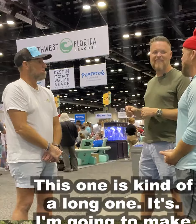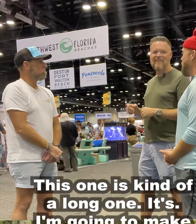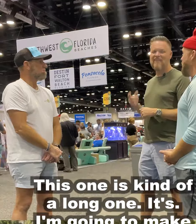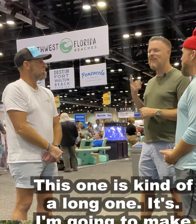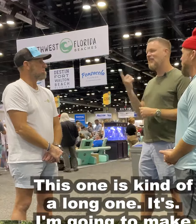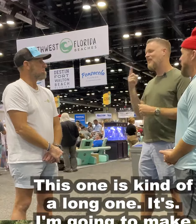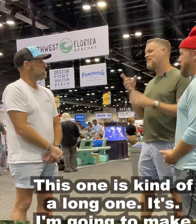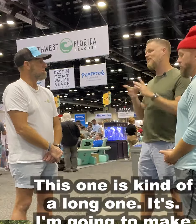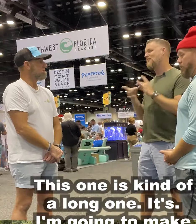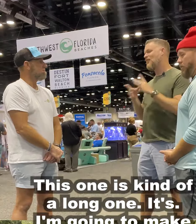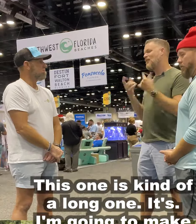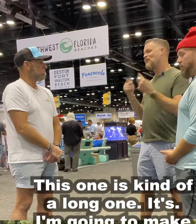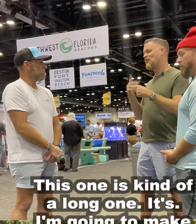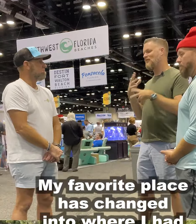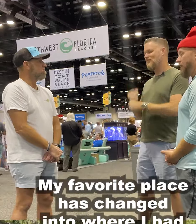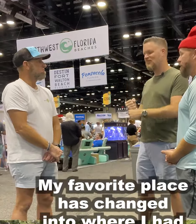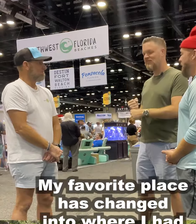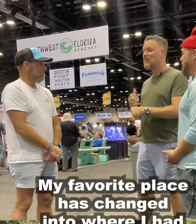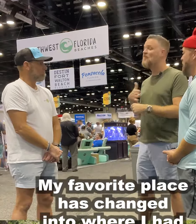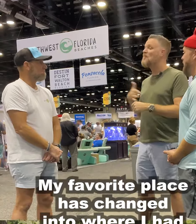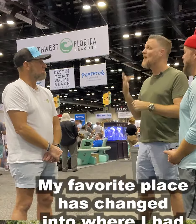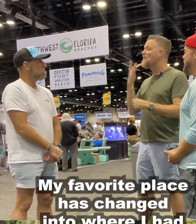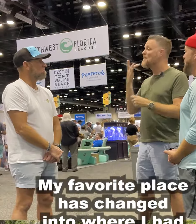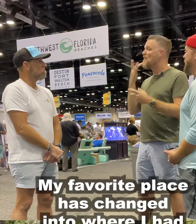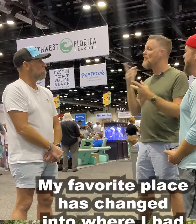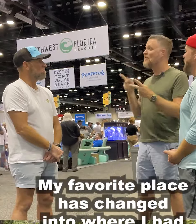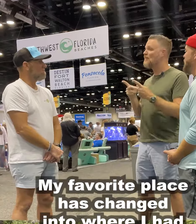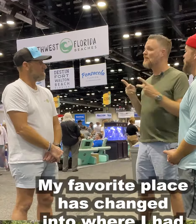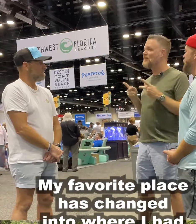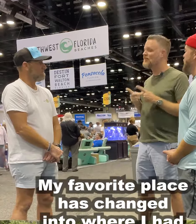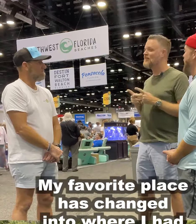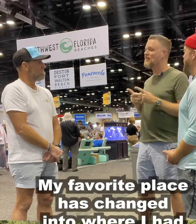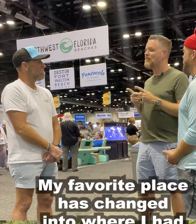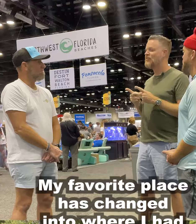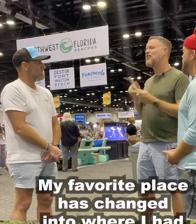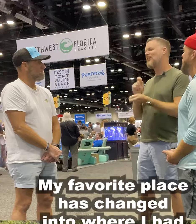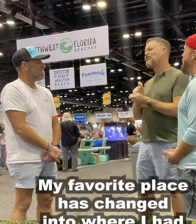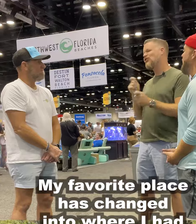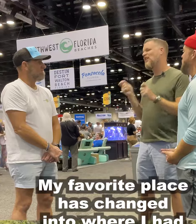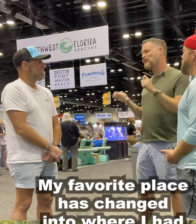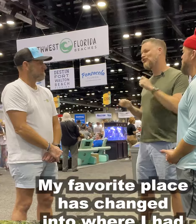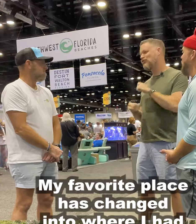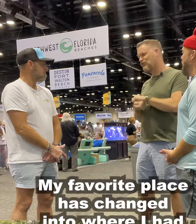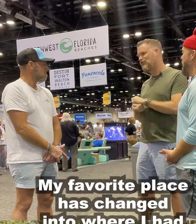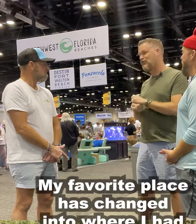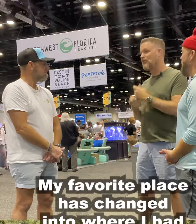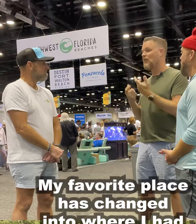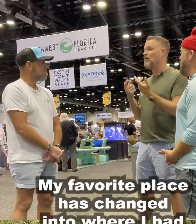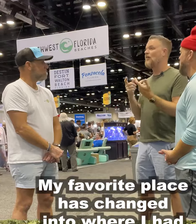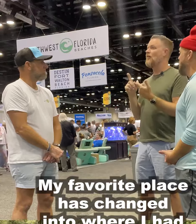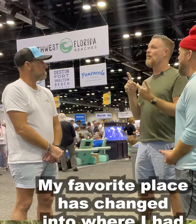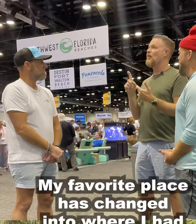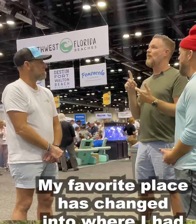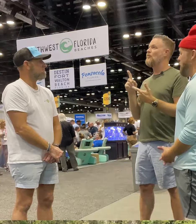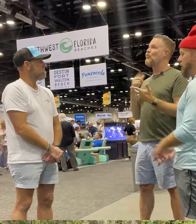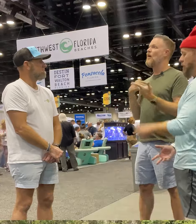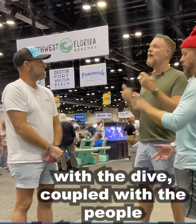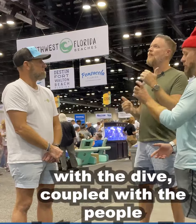long winded, so I'm going to make it short. My favorite place has changed into where I had the most fun with